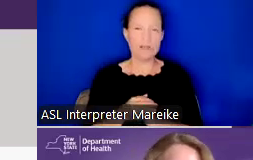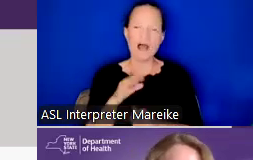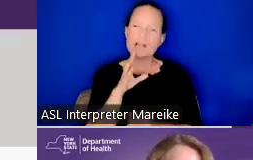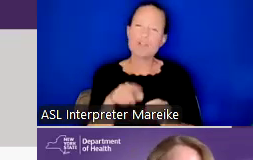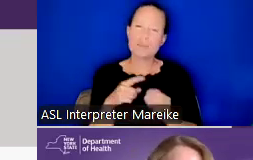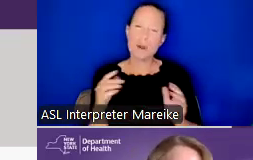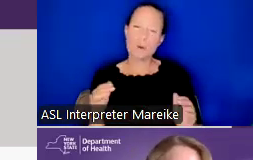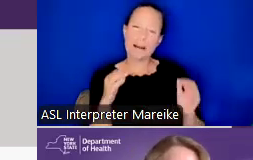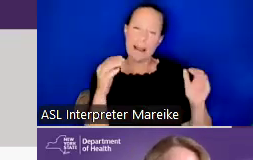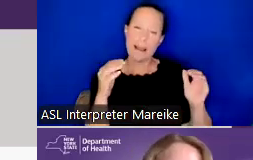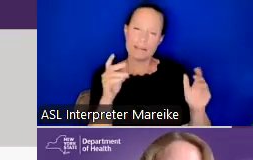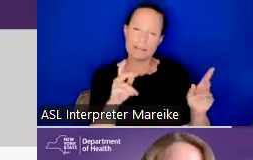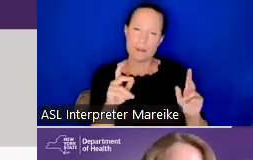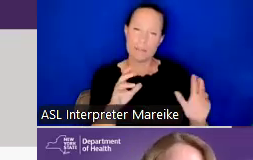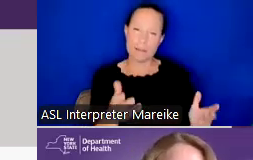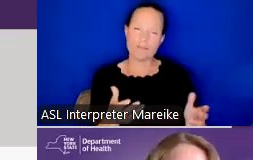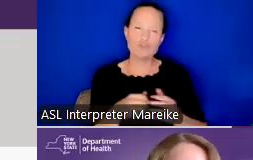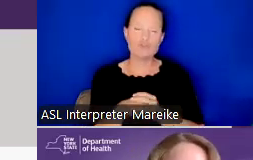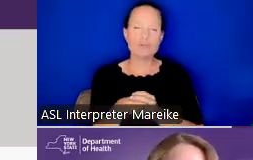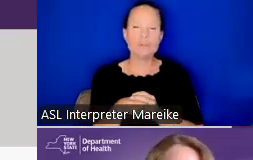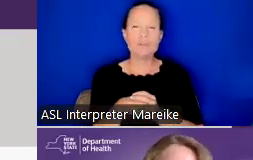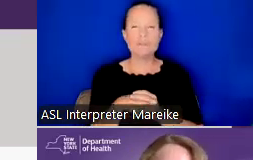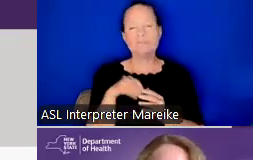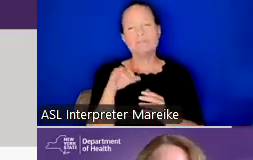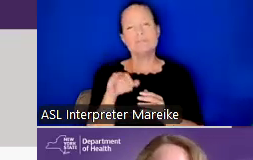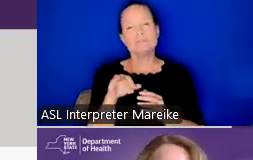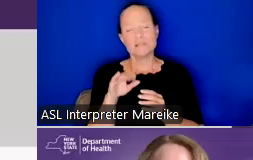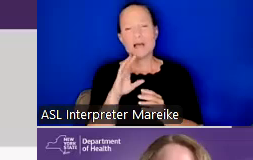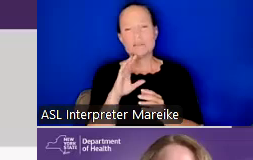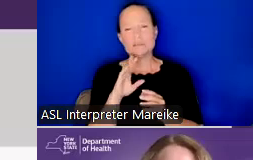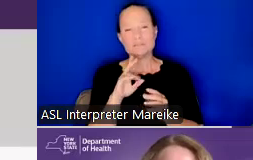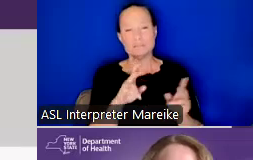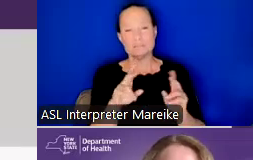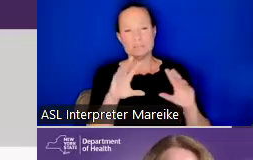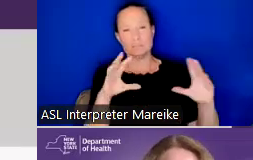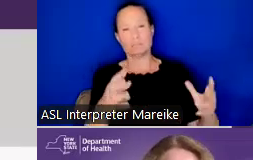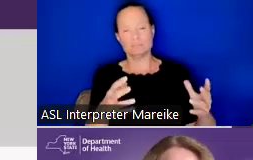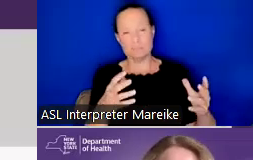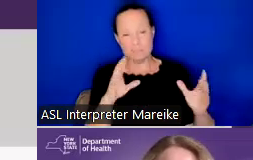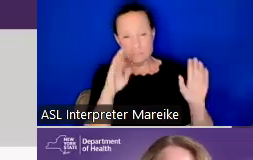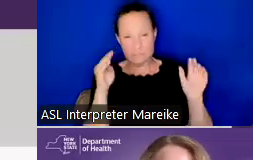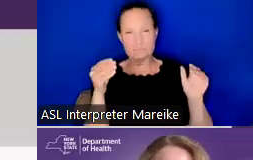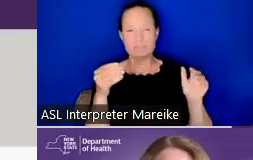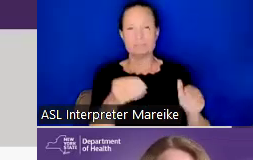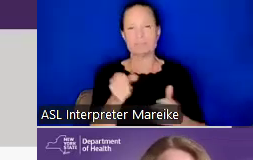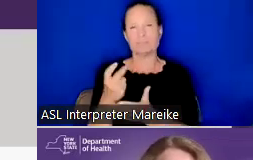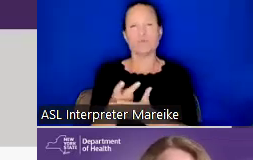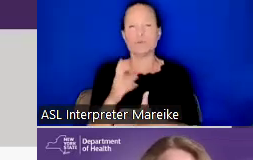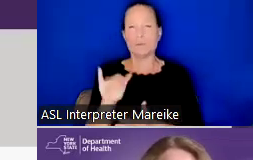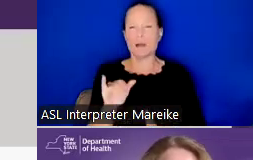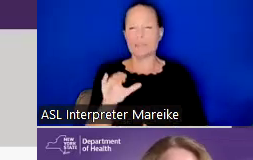population before, and this is a population of focus that was approved by